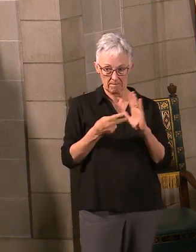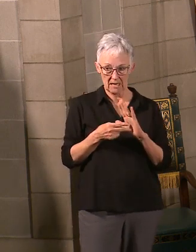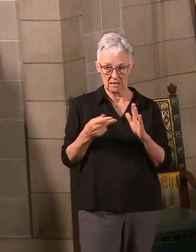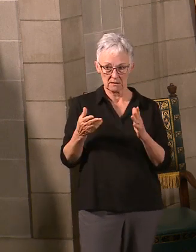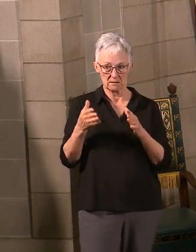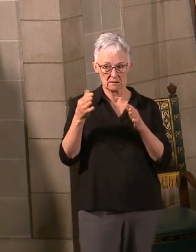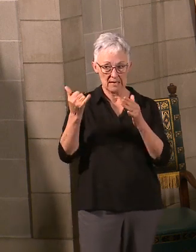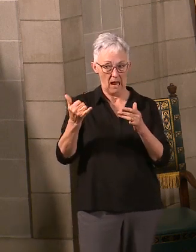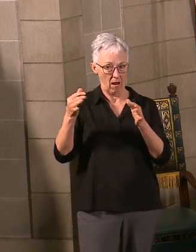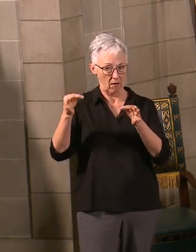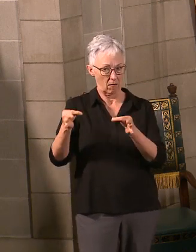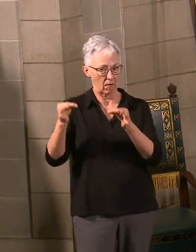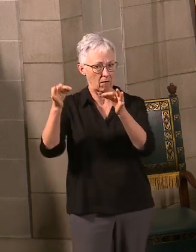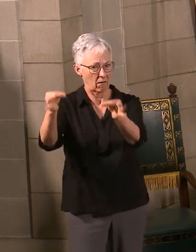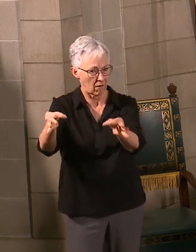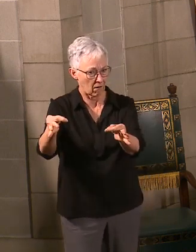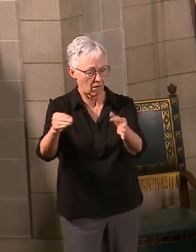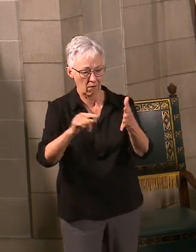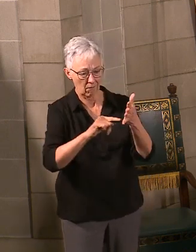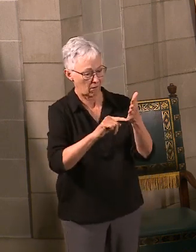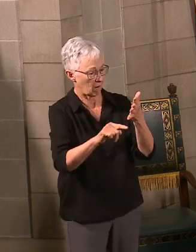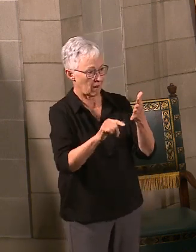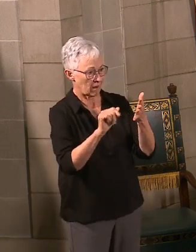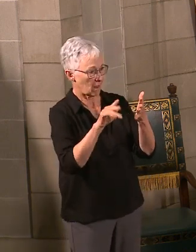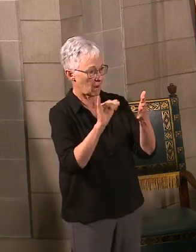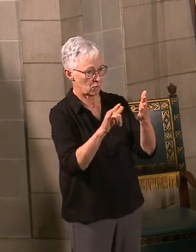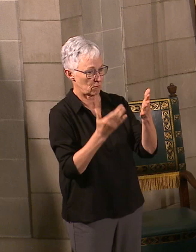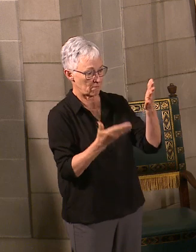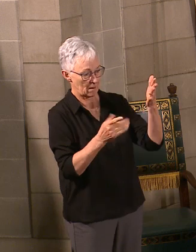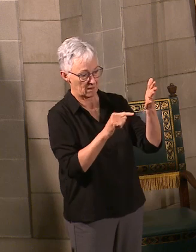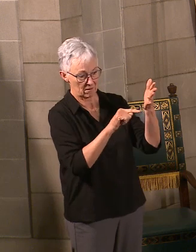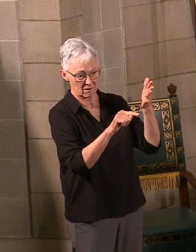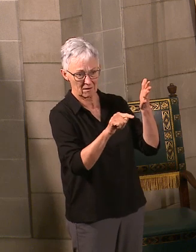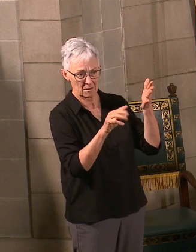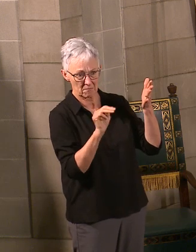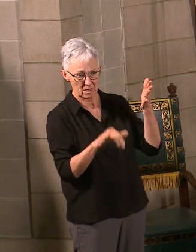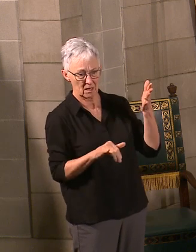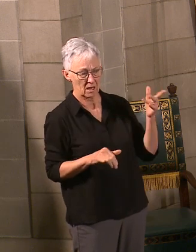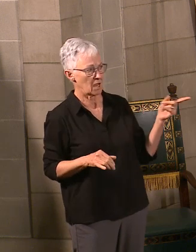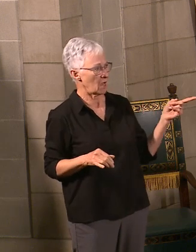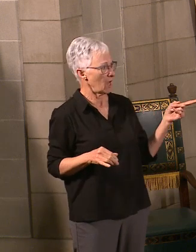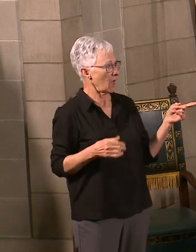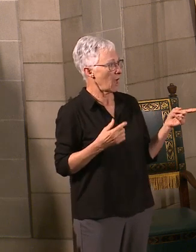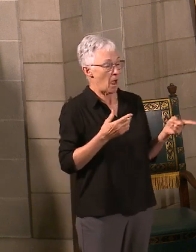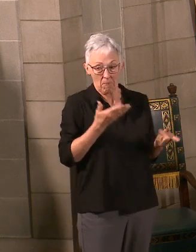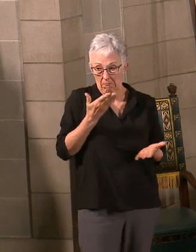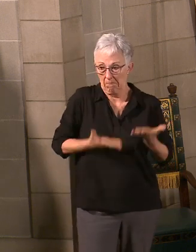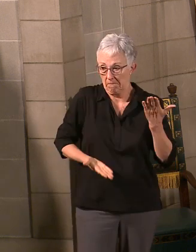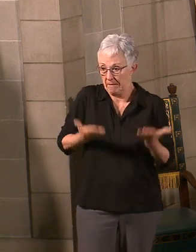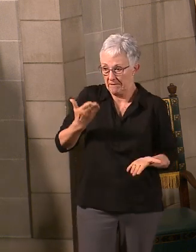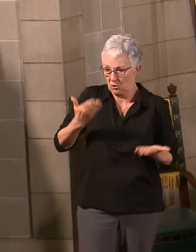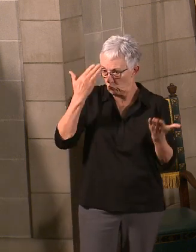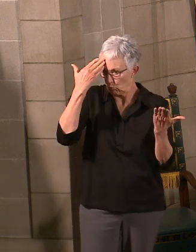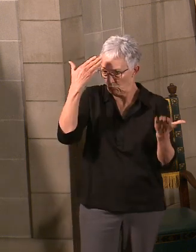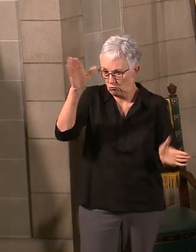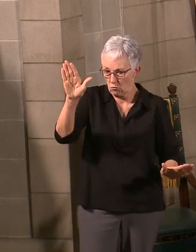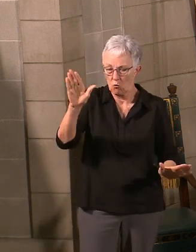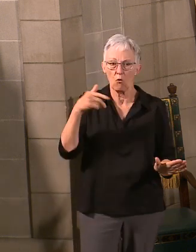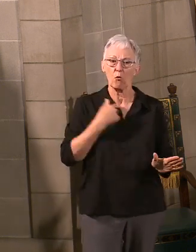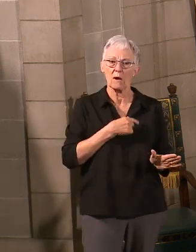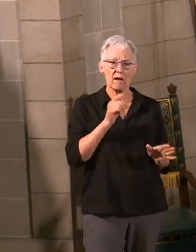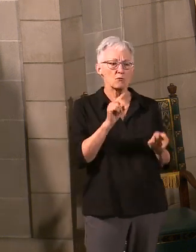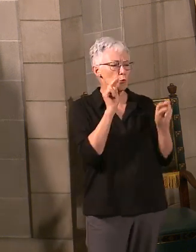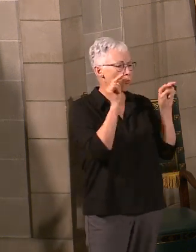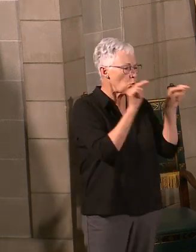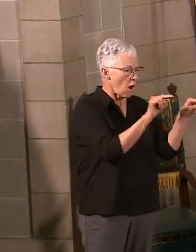Potentially, but it also means that we're able to handle it even as we see the number of cases continue to go up. And we got to continue to watch that